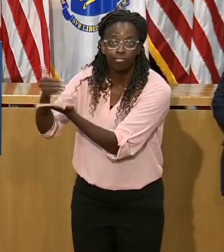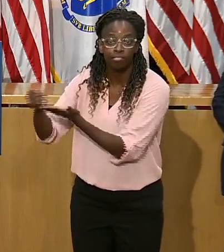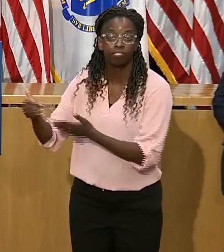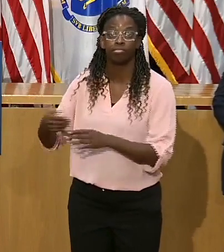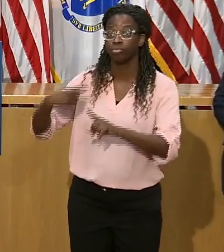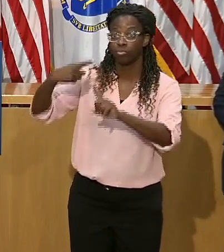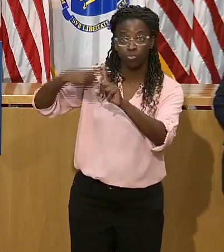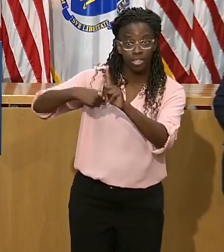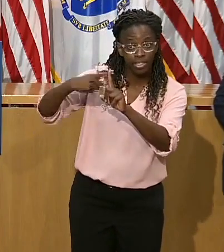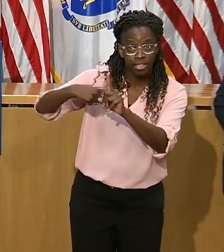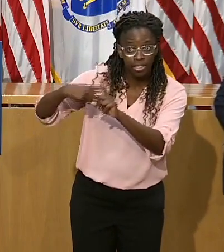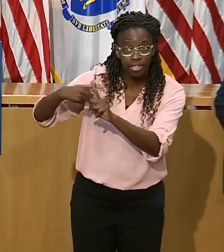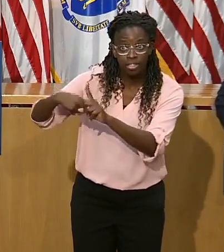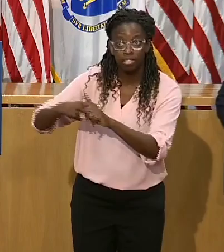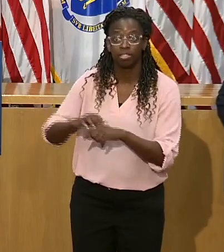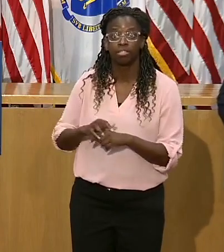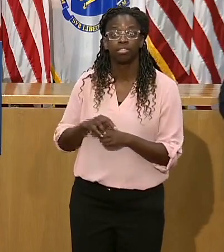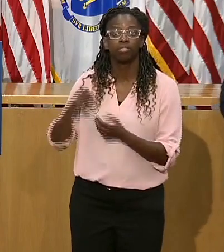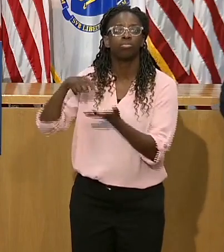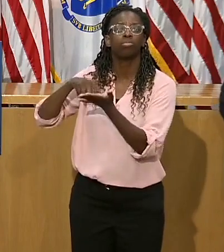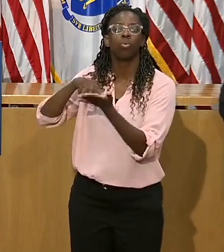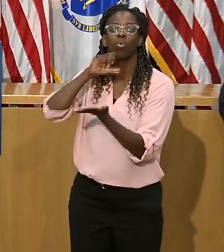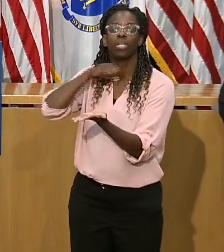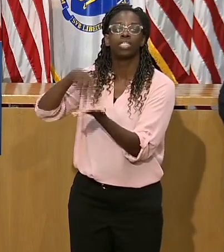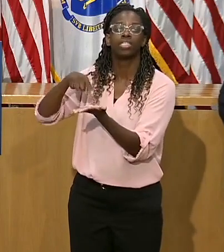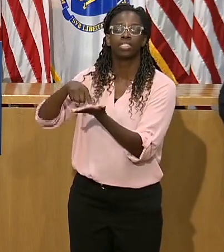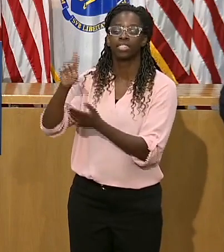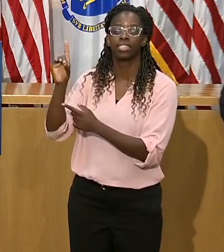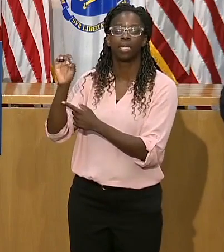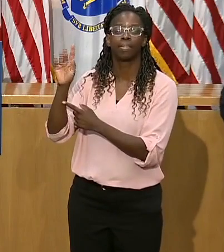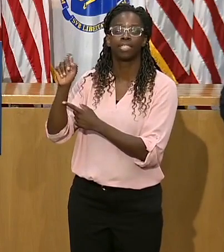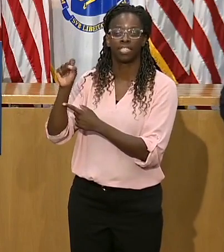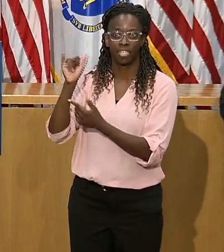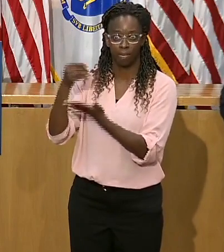obligations. And as the governor said, businesses in need should visit